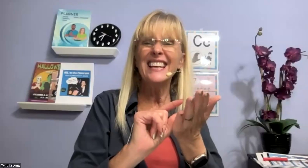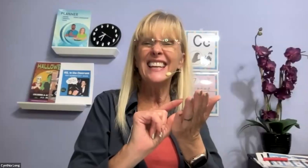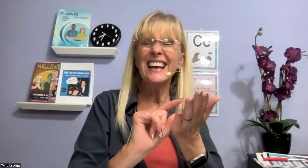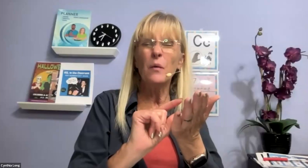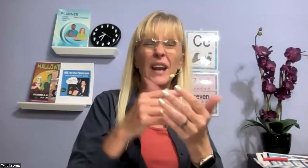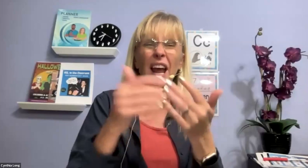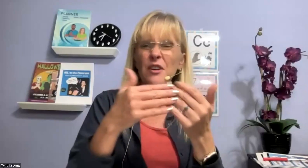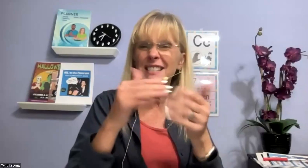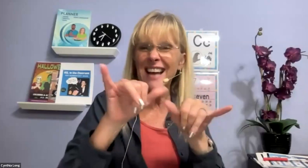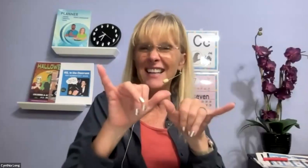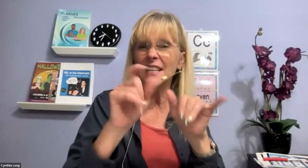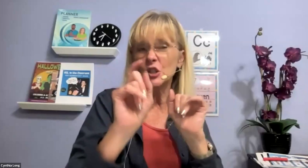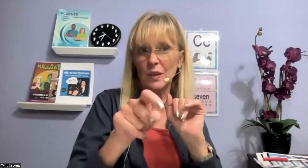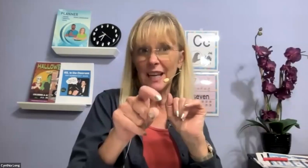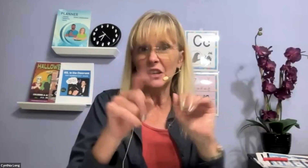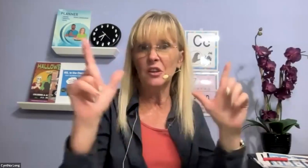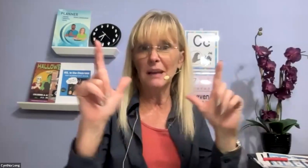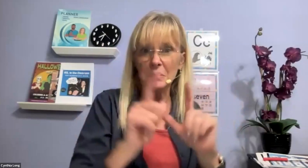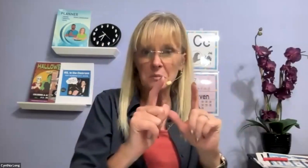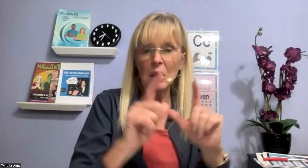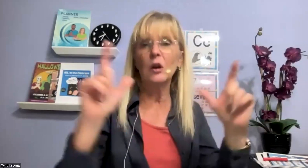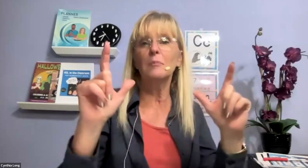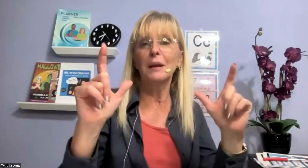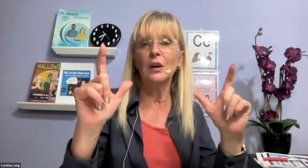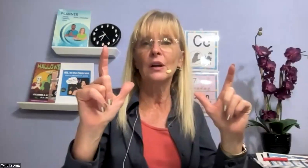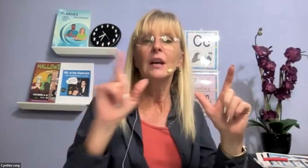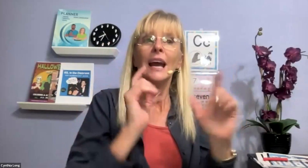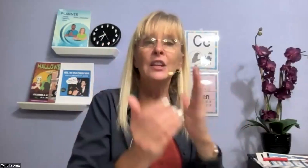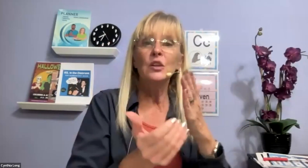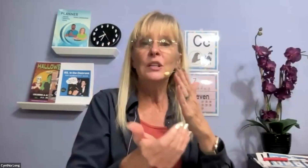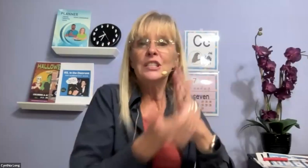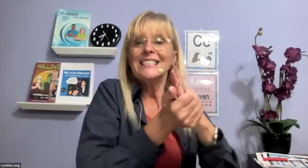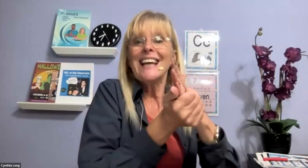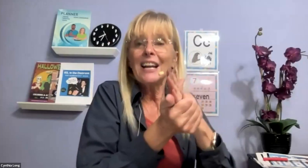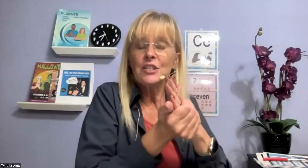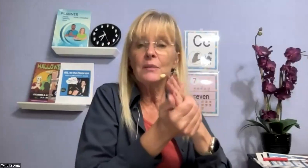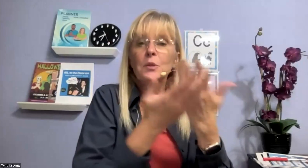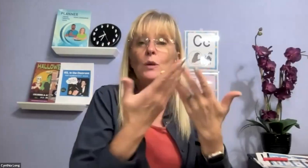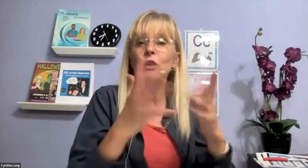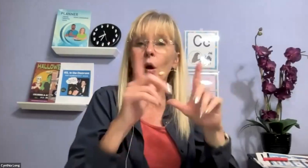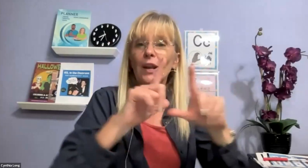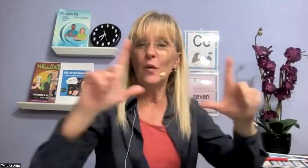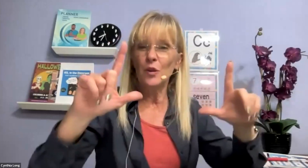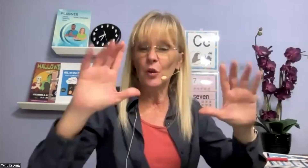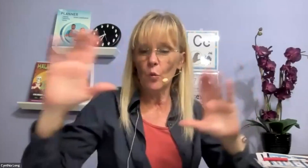then whatever size that you need, you can make them smaller or bigger, and then you can just attach them to what's already on your